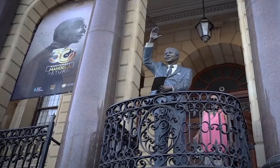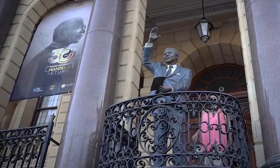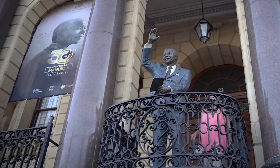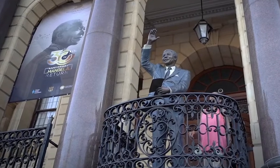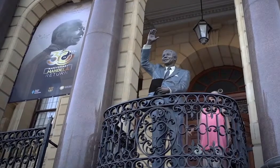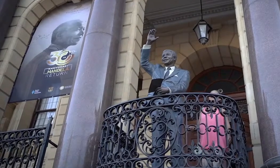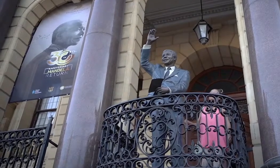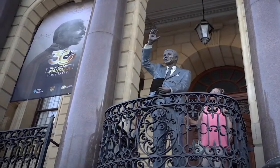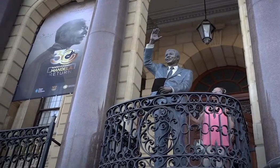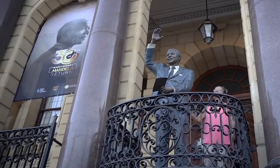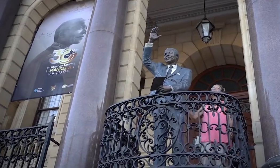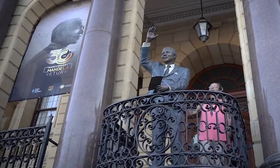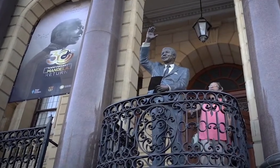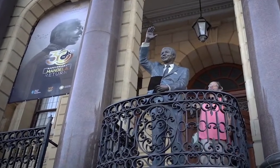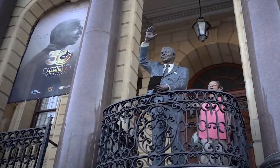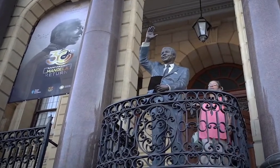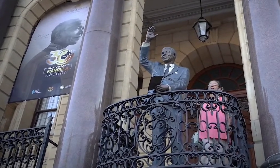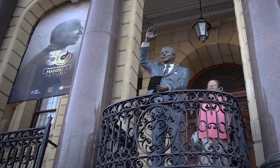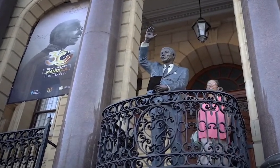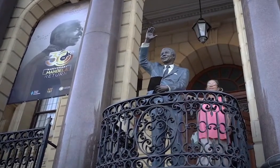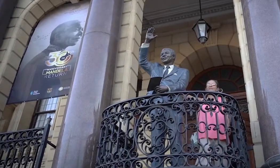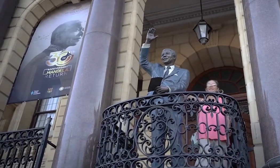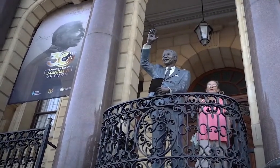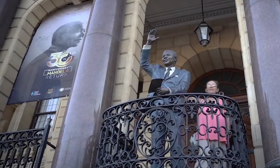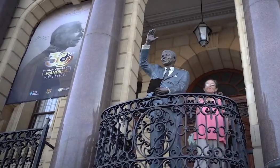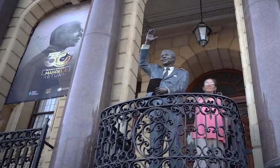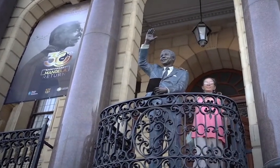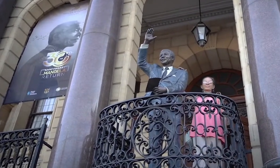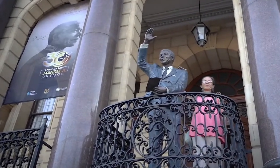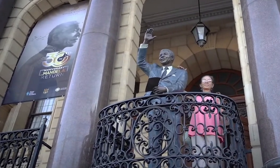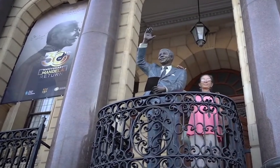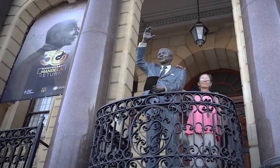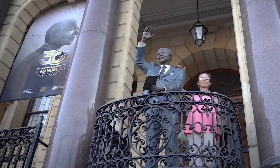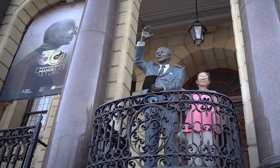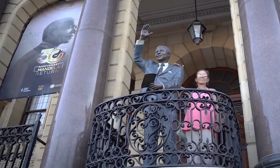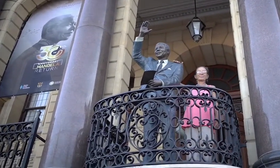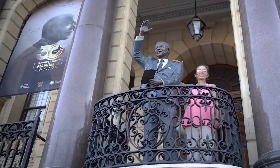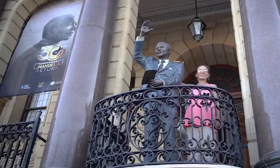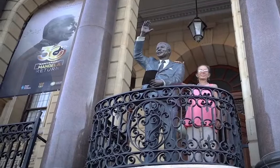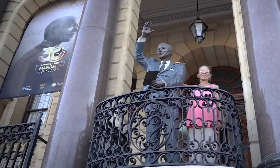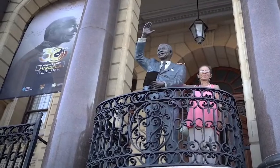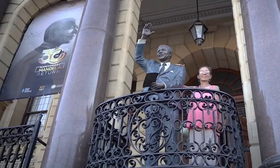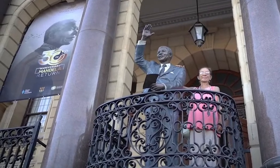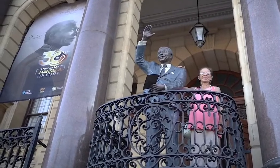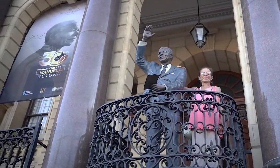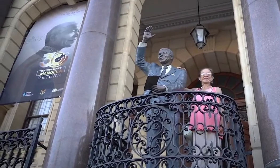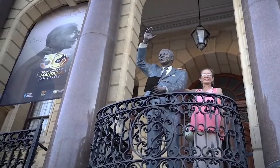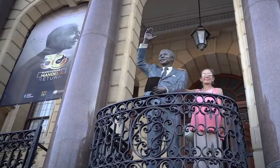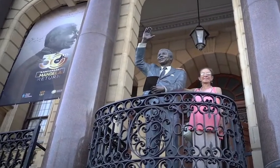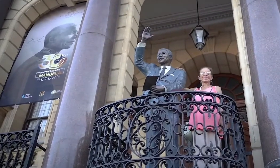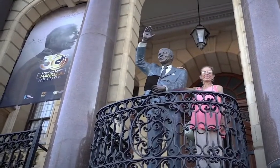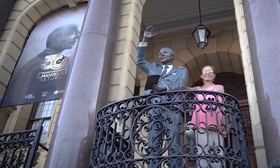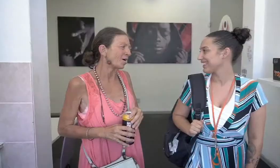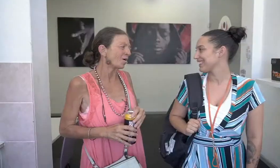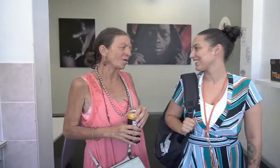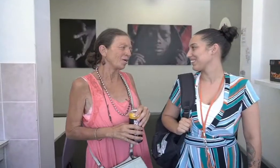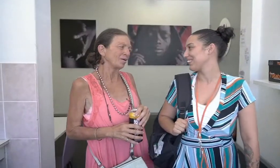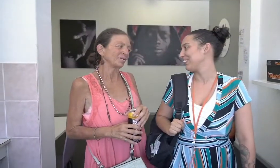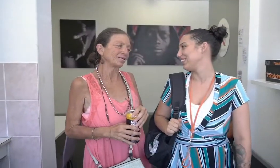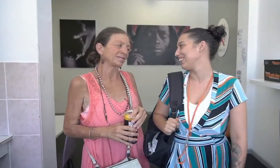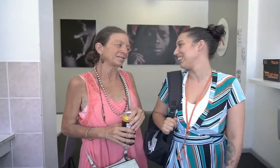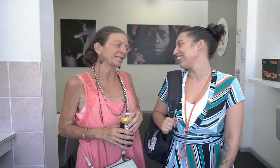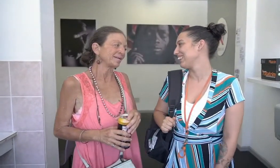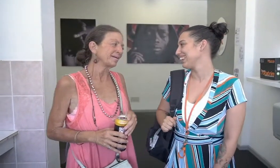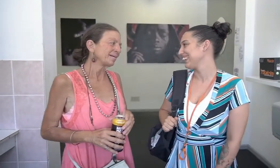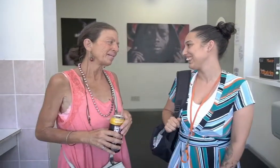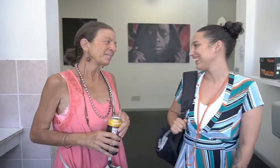someone like Jennifer, what is important is that one doesn't see this through the lens